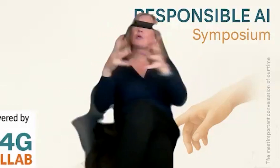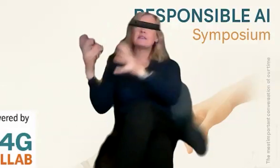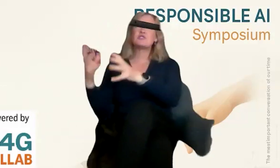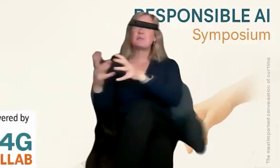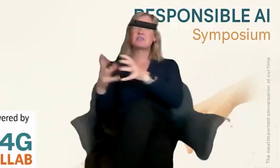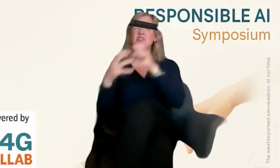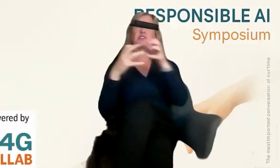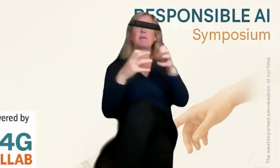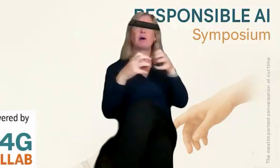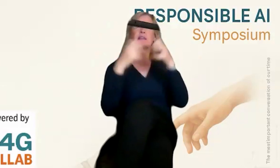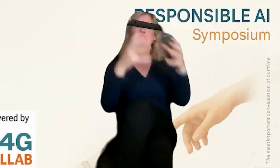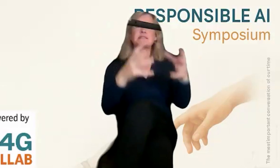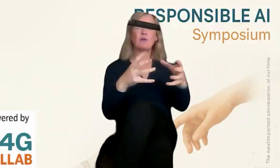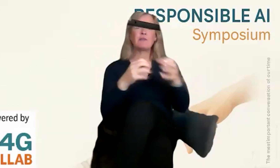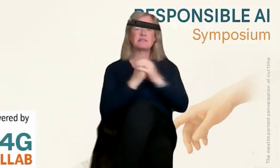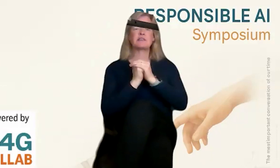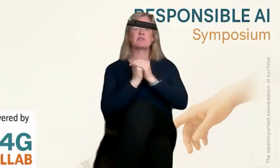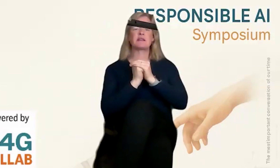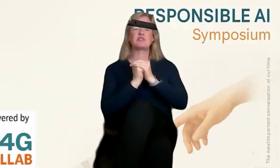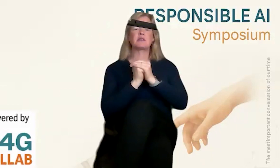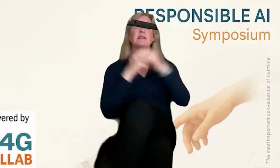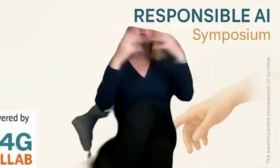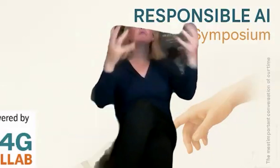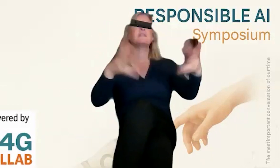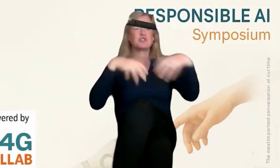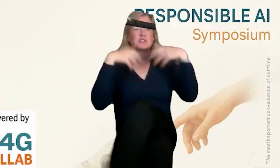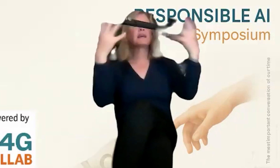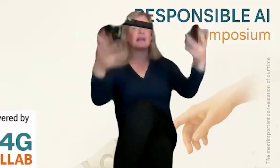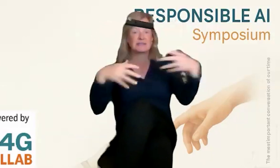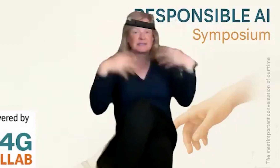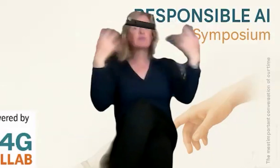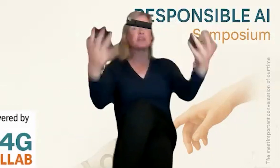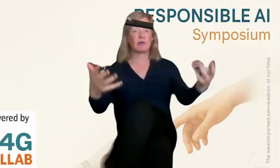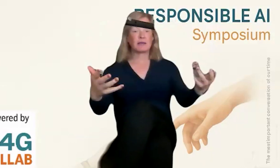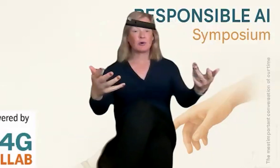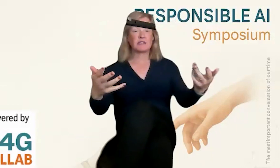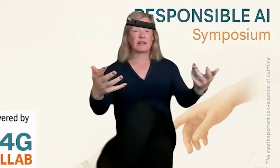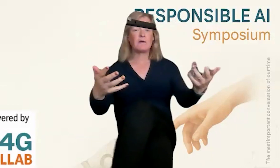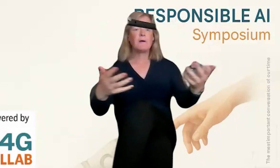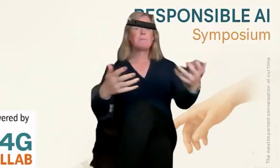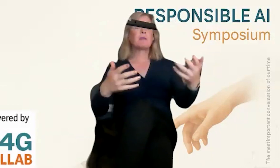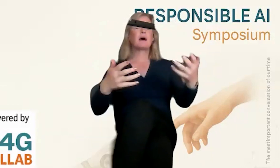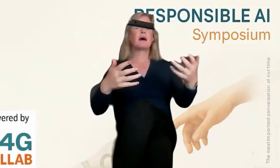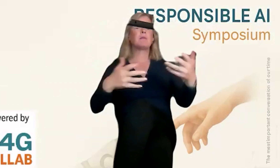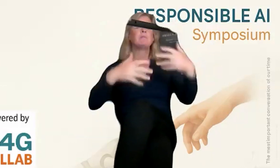The goal isn't so much that the chatbot itself is an intervention. It's really just itself generating more